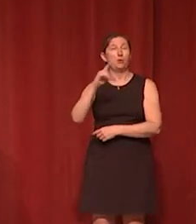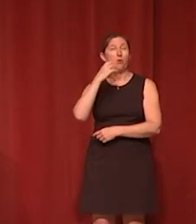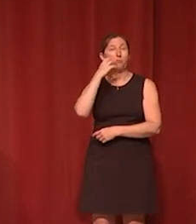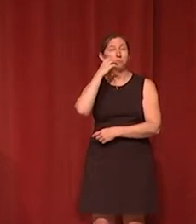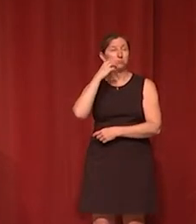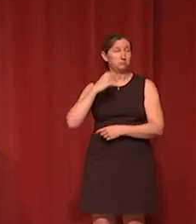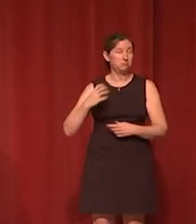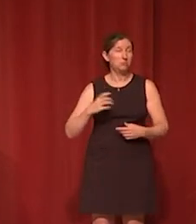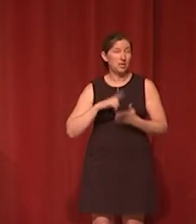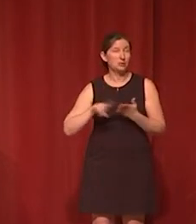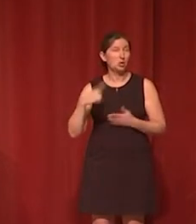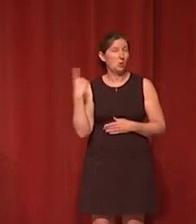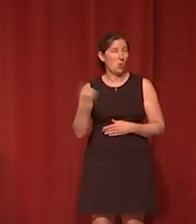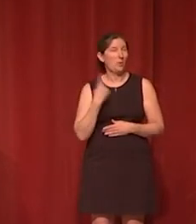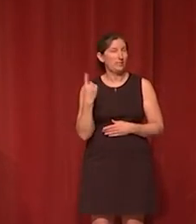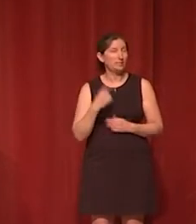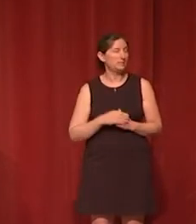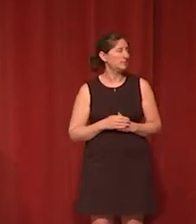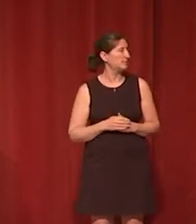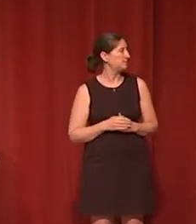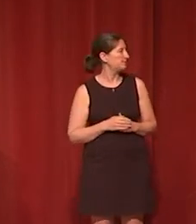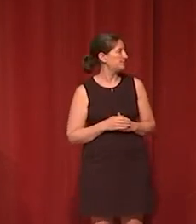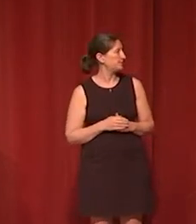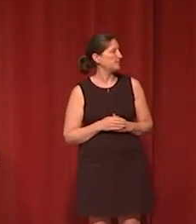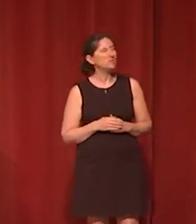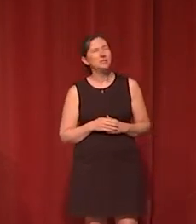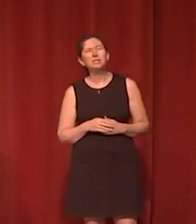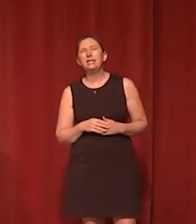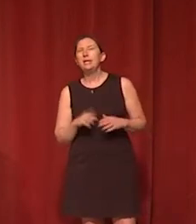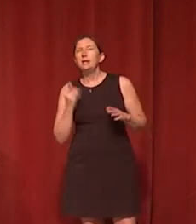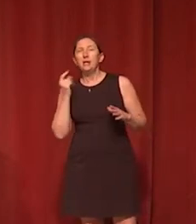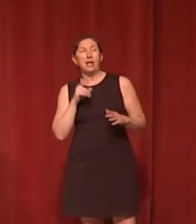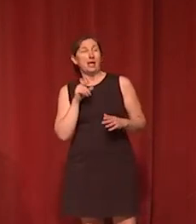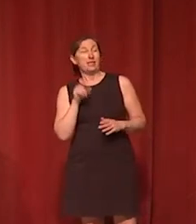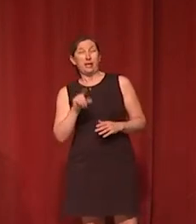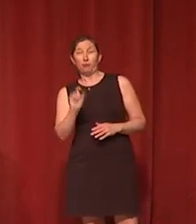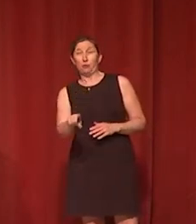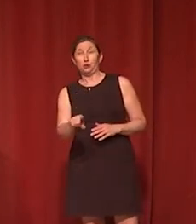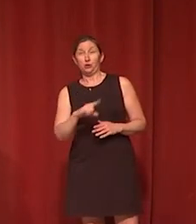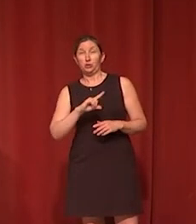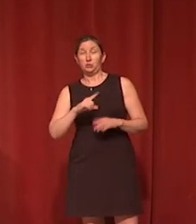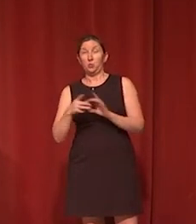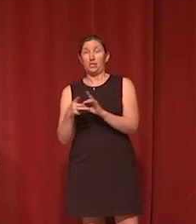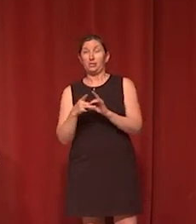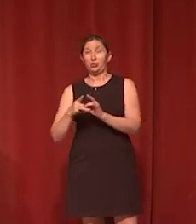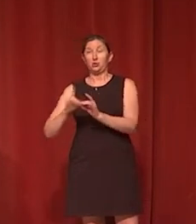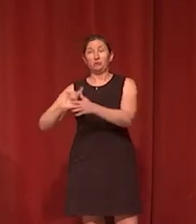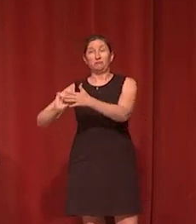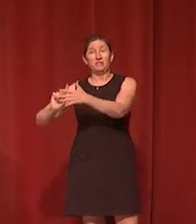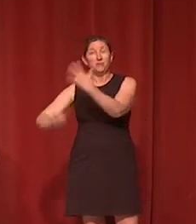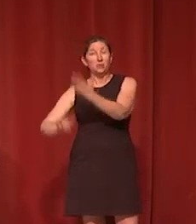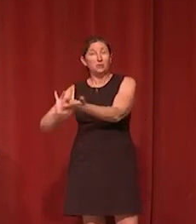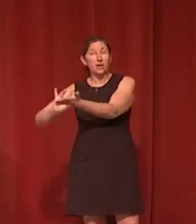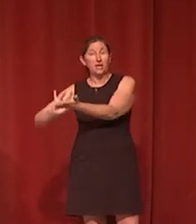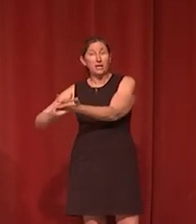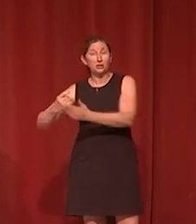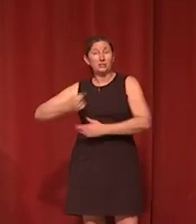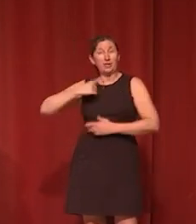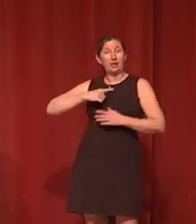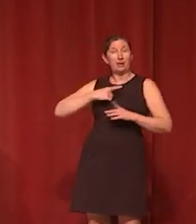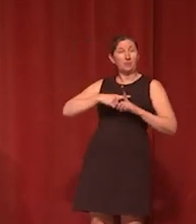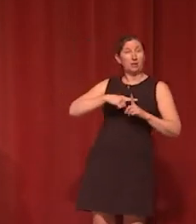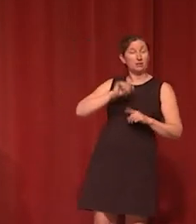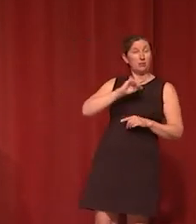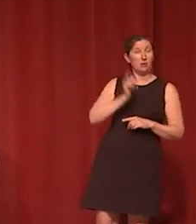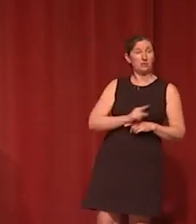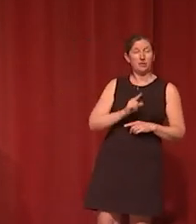I know there are some other studies, but we're not studying that here right now, but those are good questions, because those are, especially with medicines, that we do take a lot in